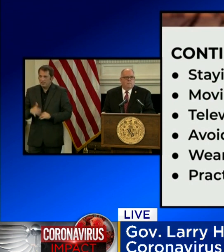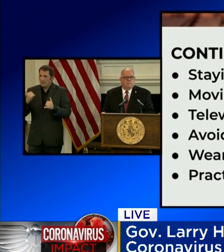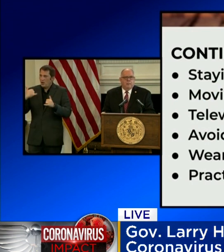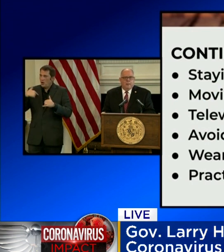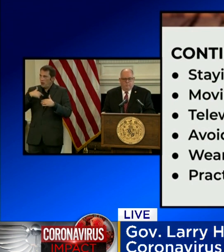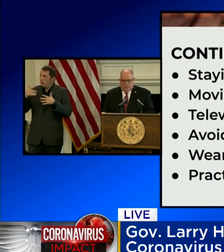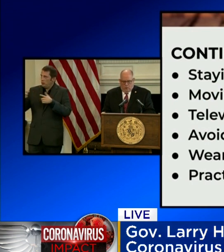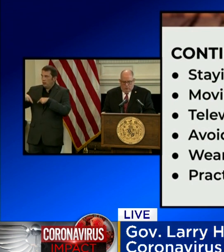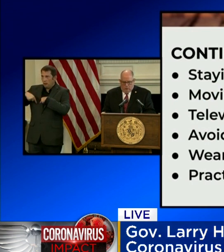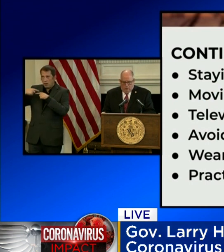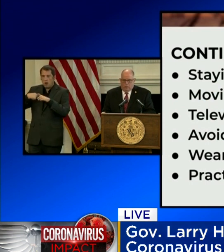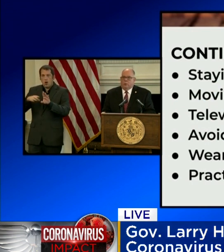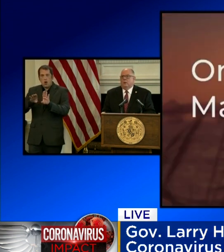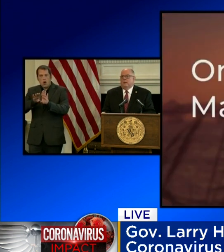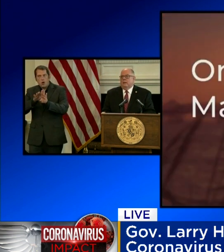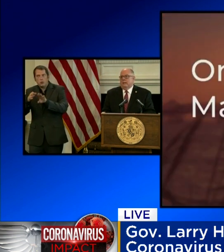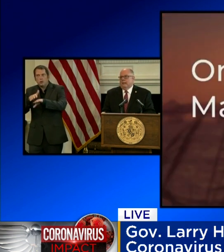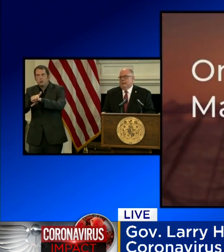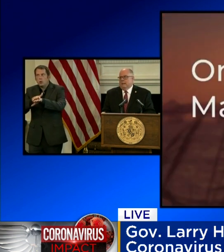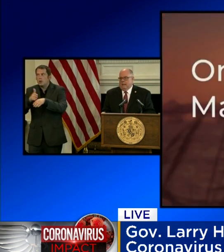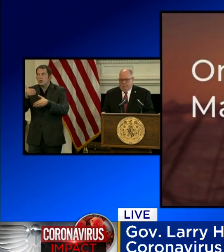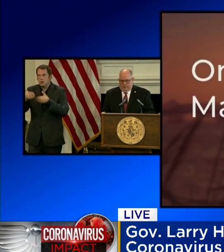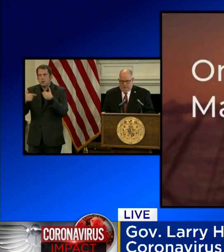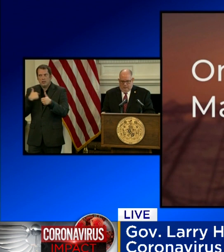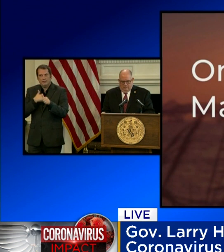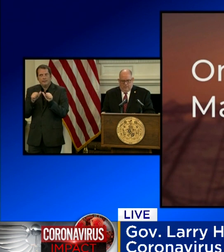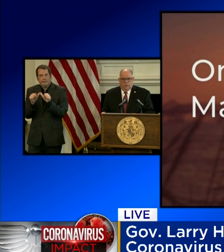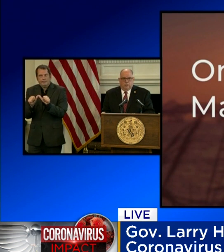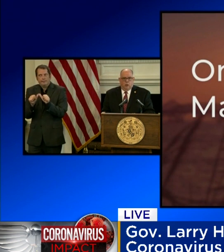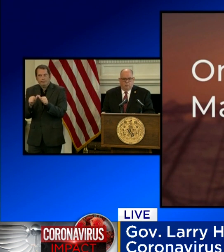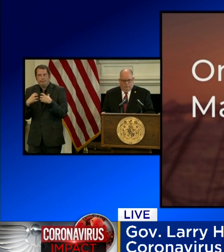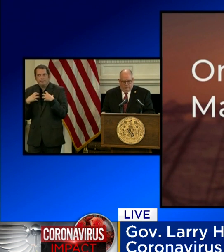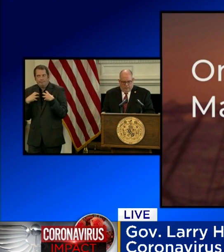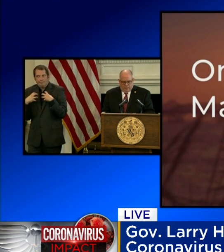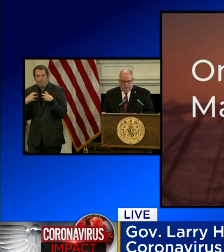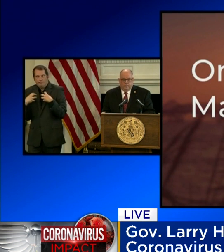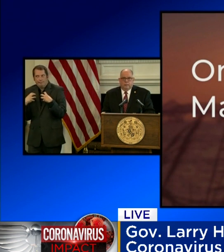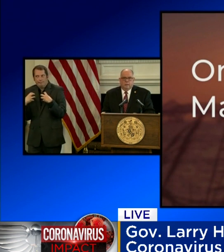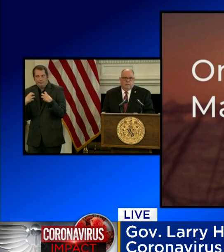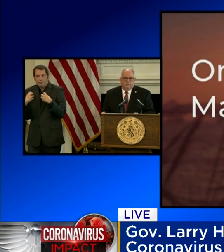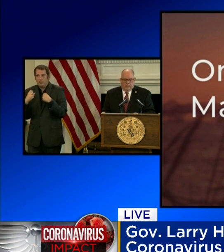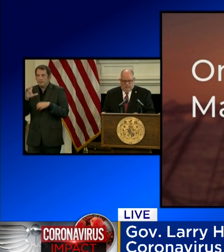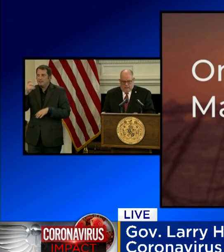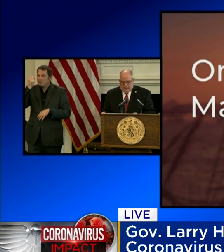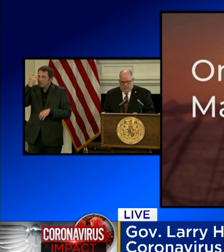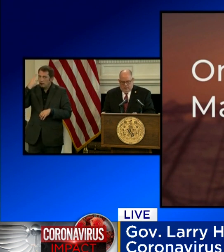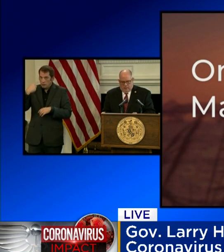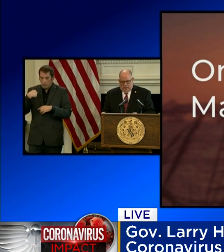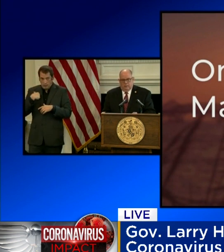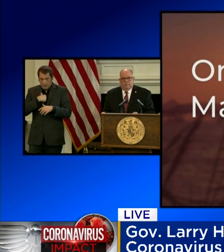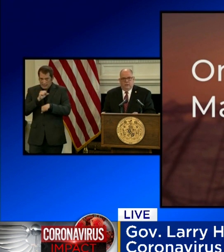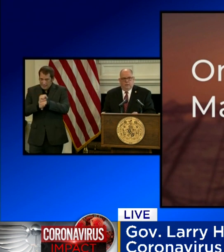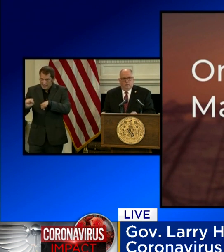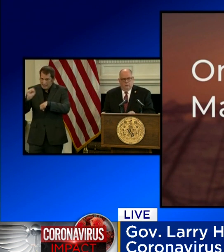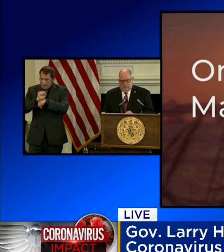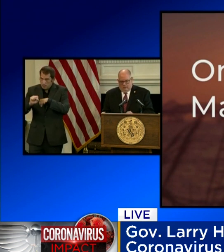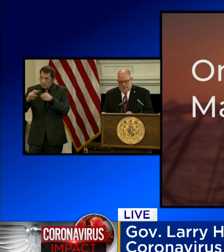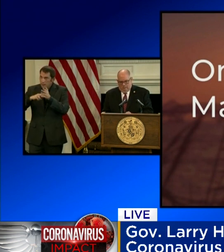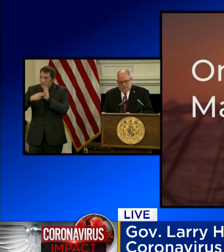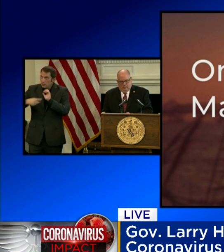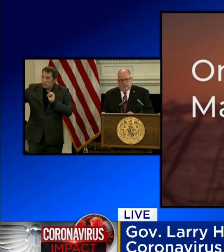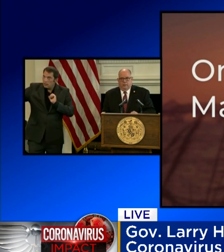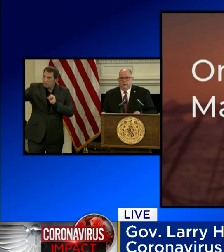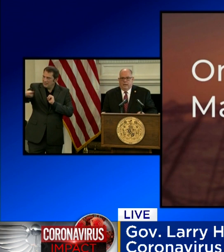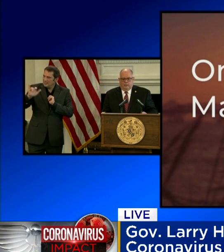states. But only you can keep Maryland open for business by continuing to follow